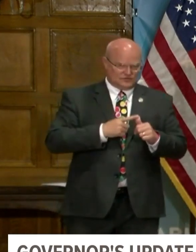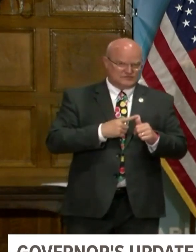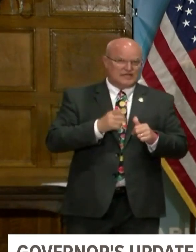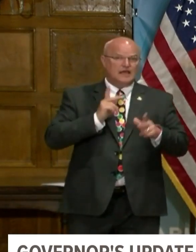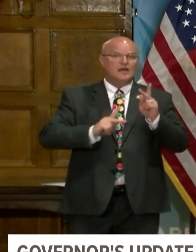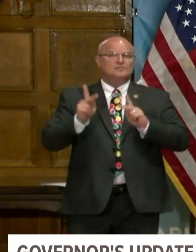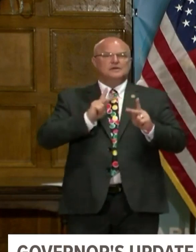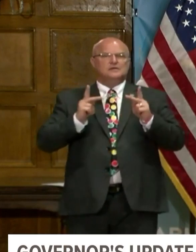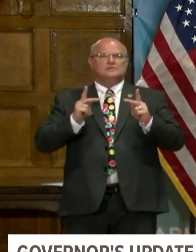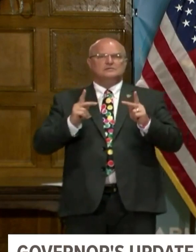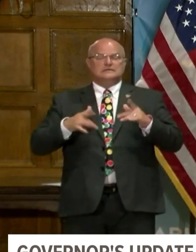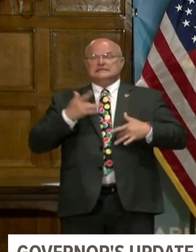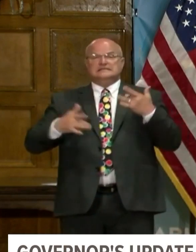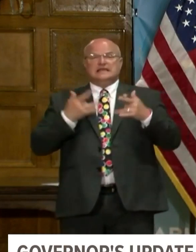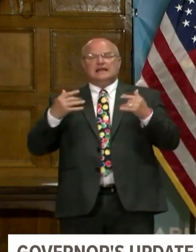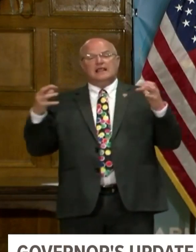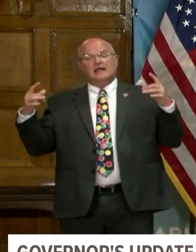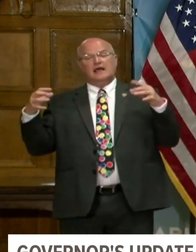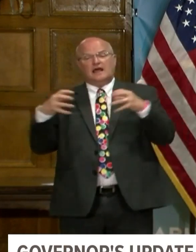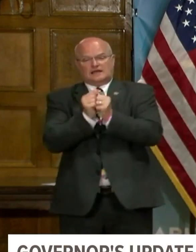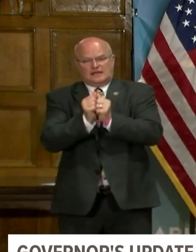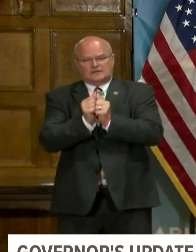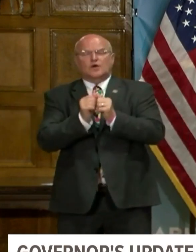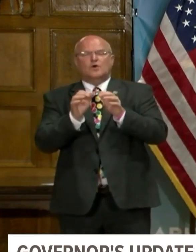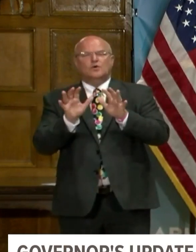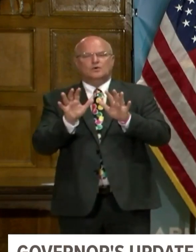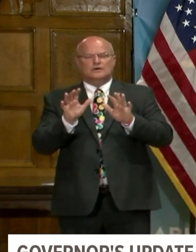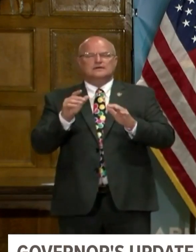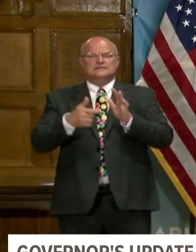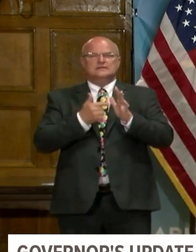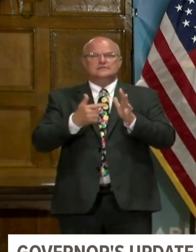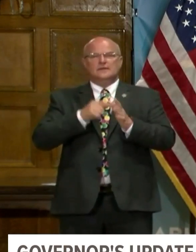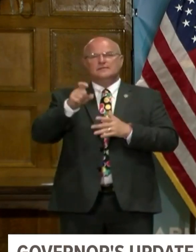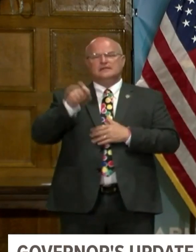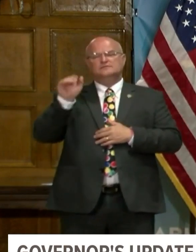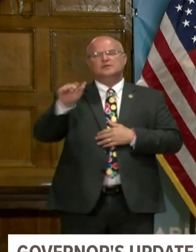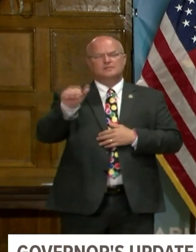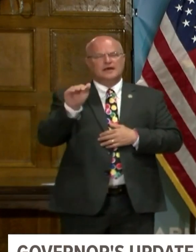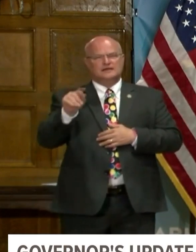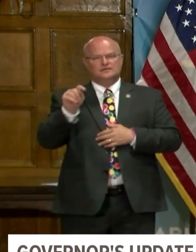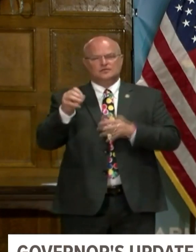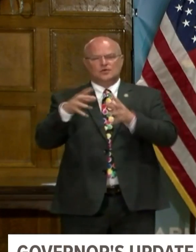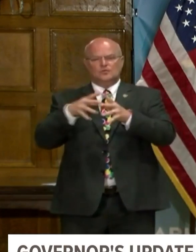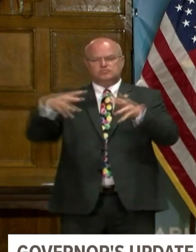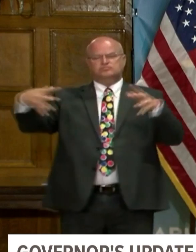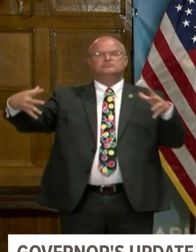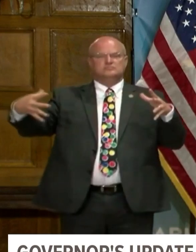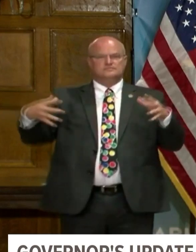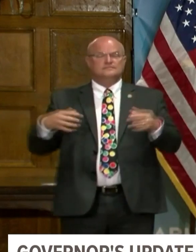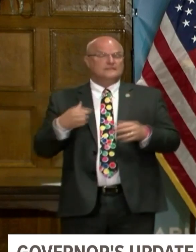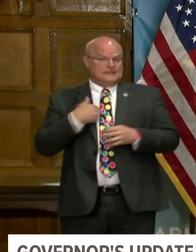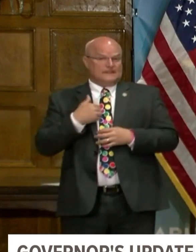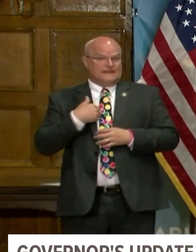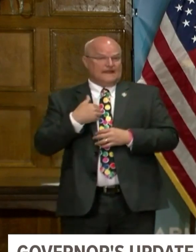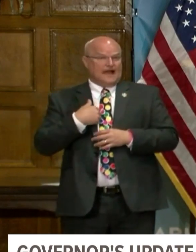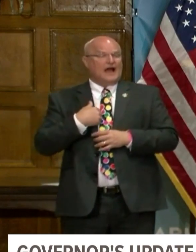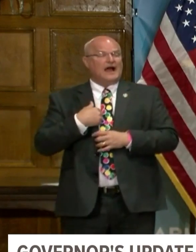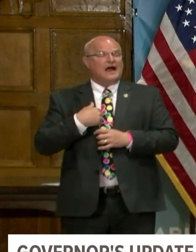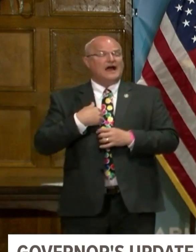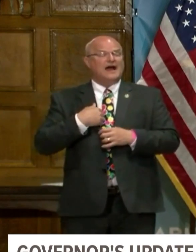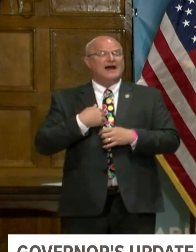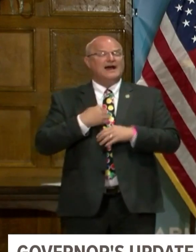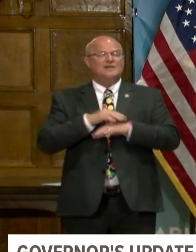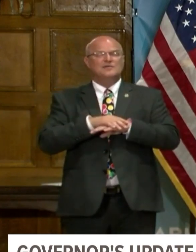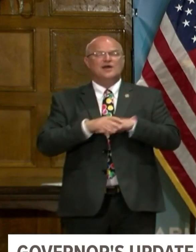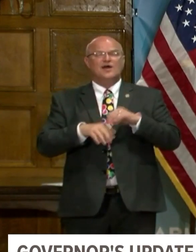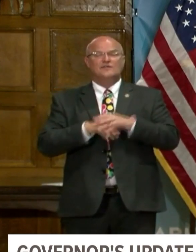And people get excited and they congregate, so sometimes they just need a reminder to separate. I am comforted